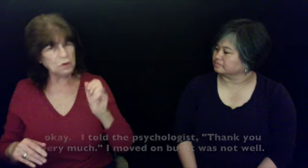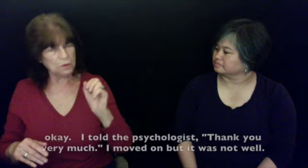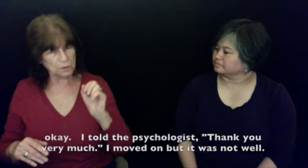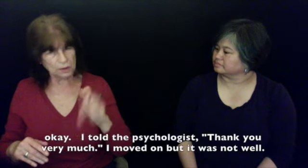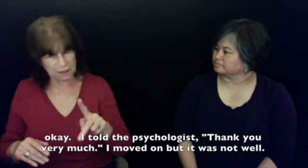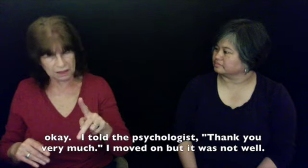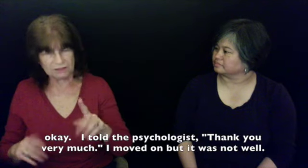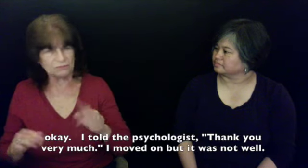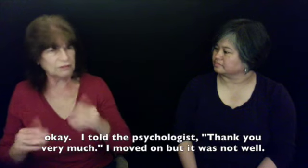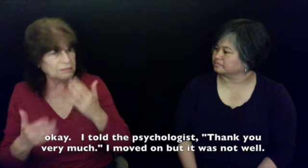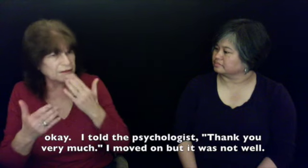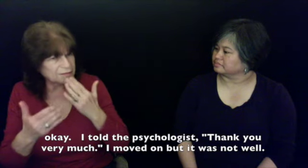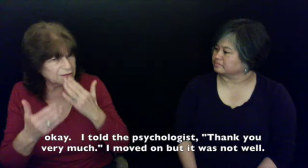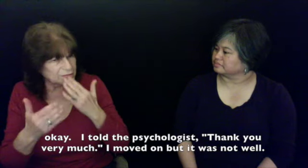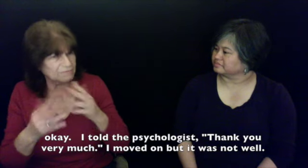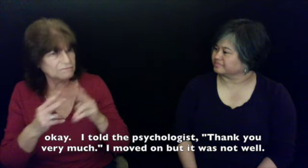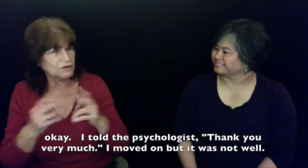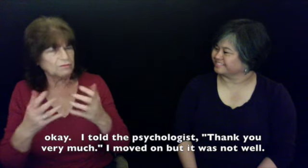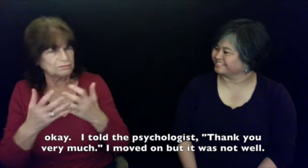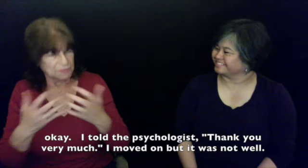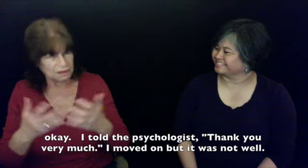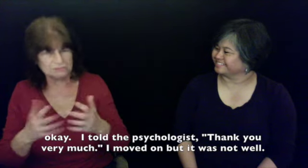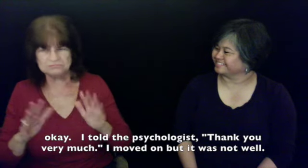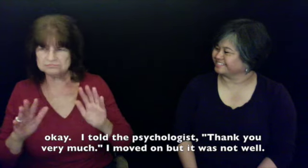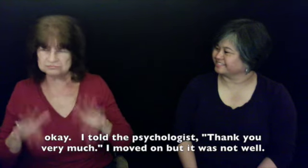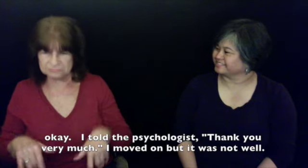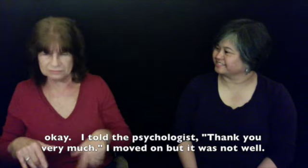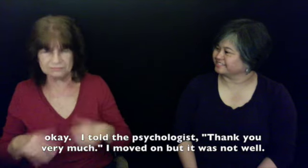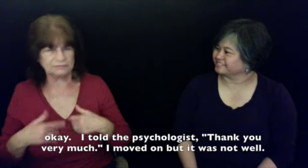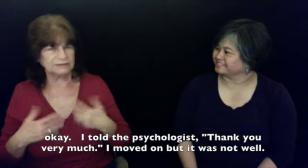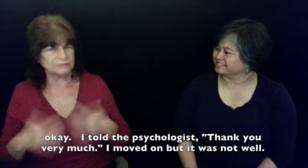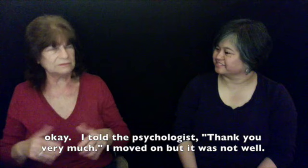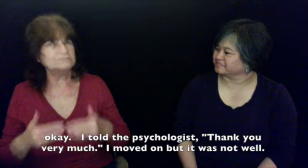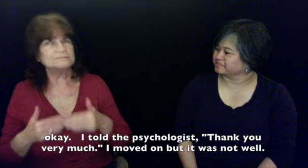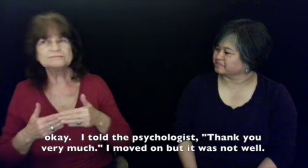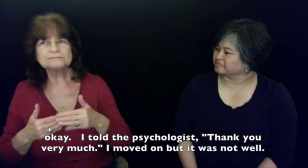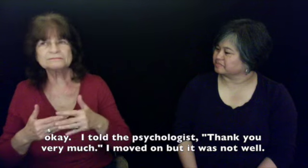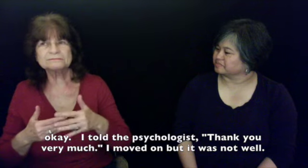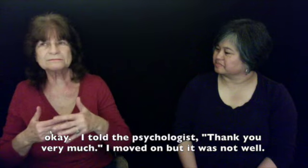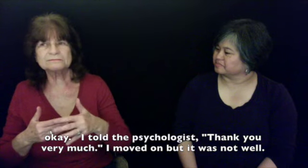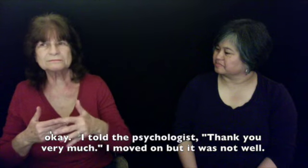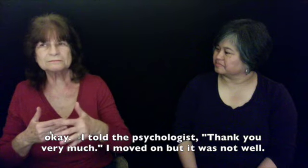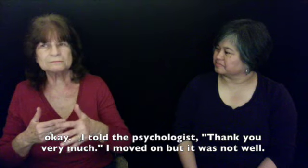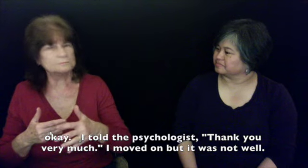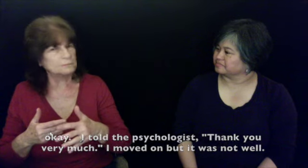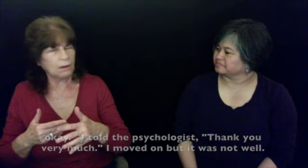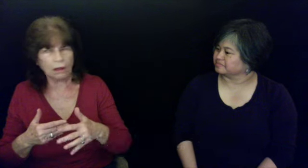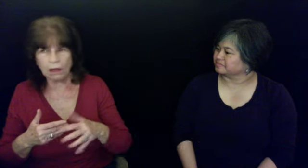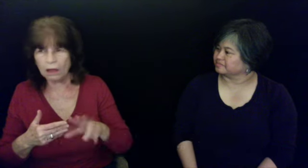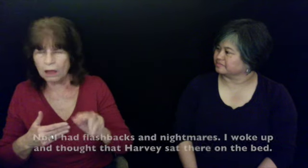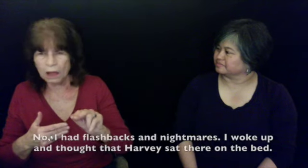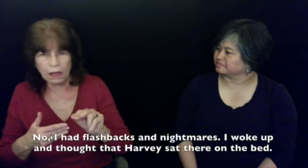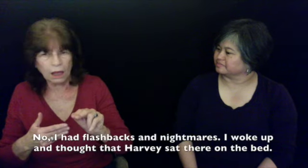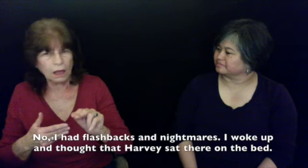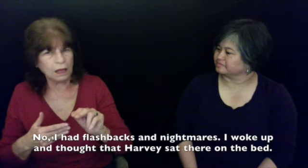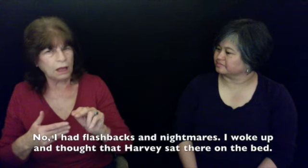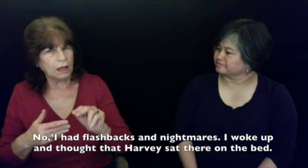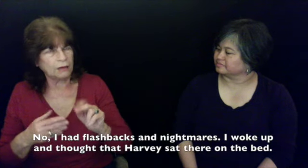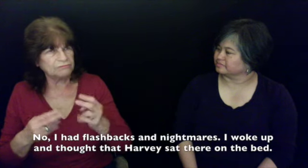And it seemed okay. I told the psychologist, thank you very much. I moved on, but it was not well.